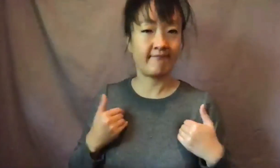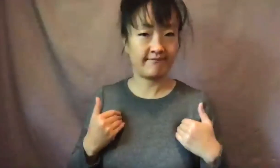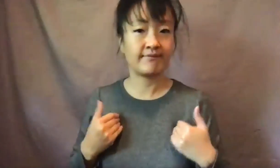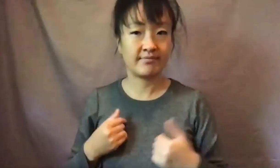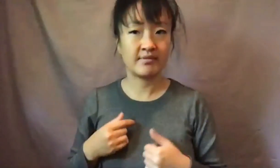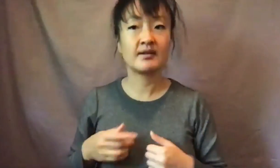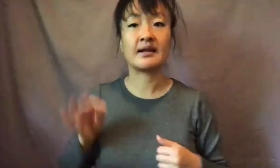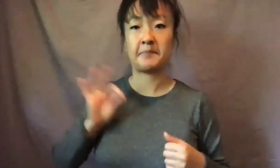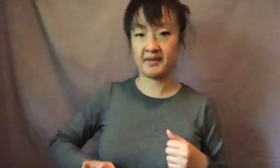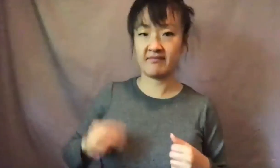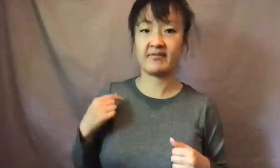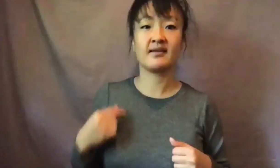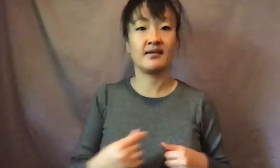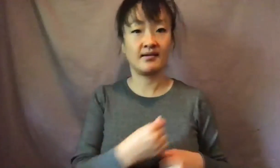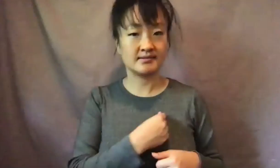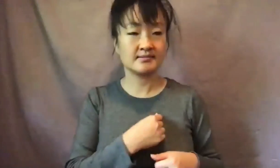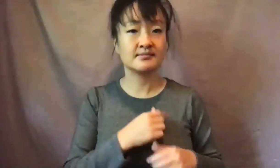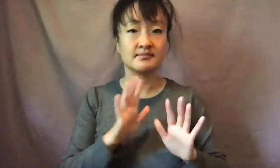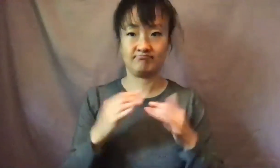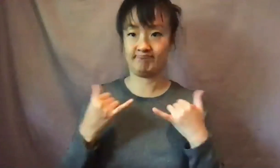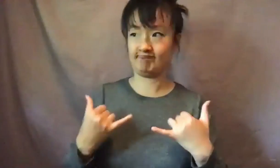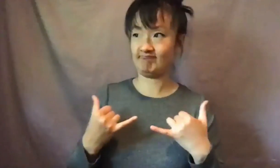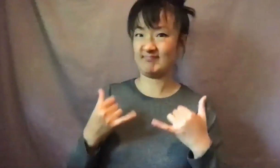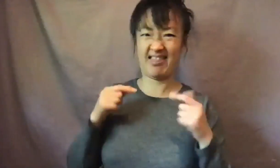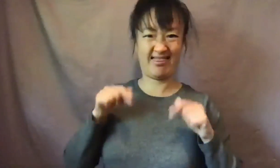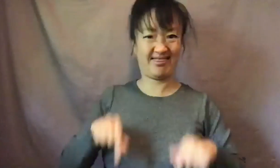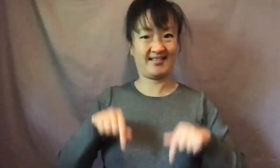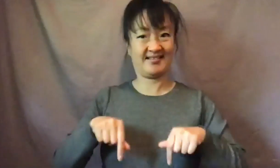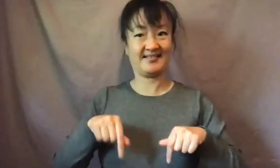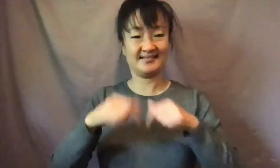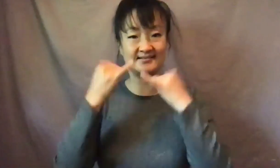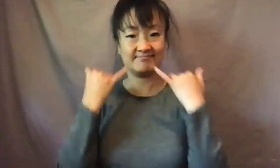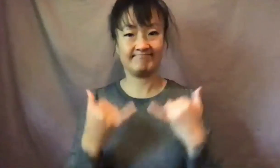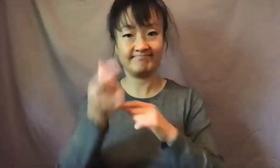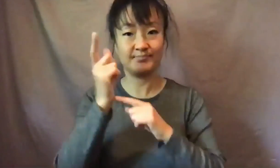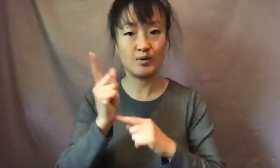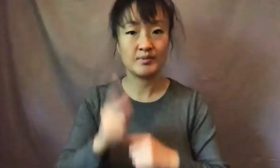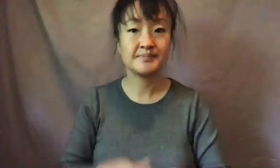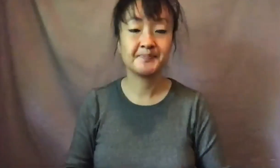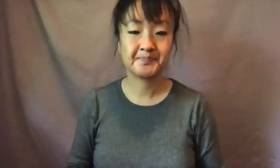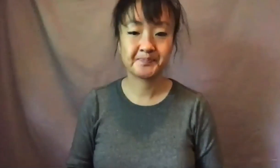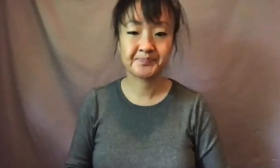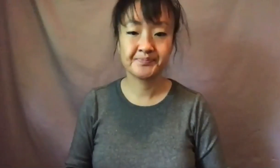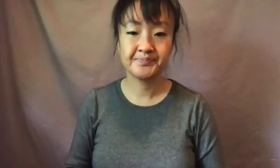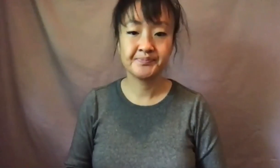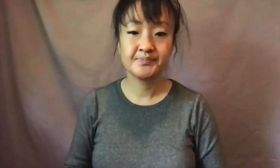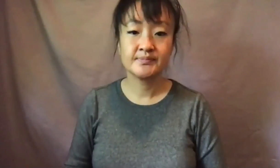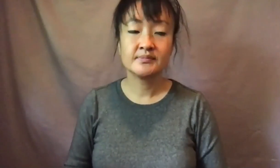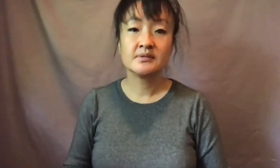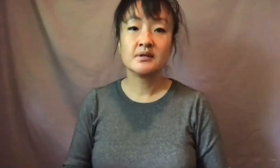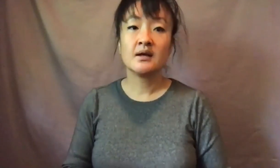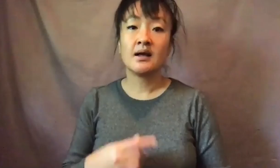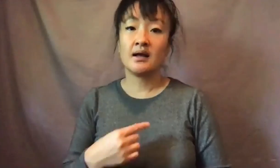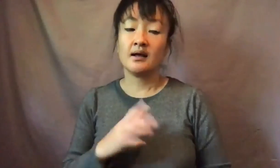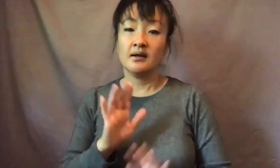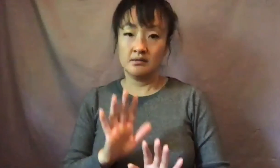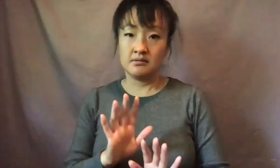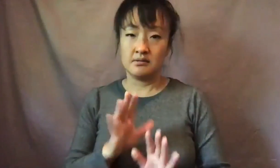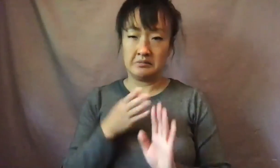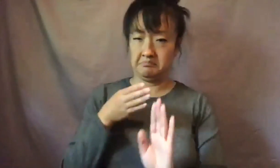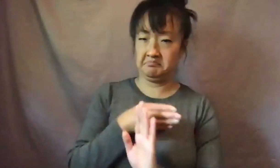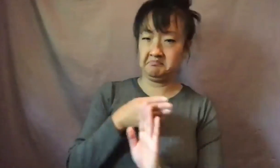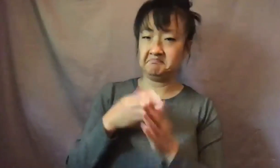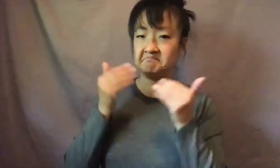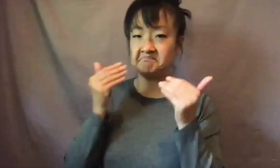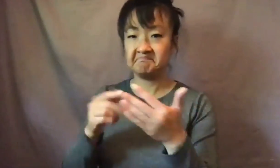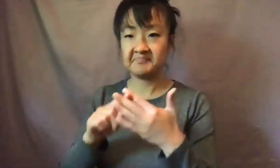benefit us, just right now in this moment. I want to just preview the